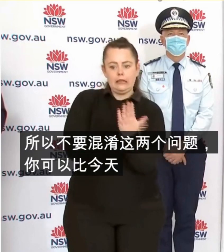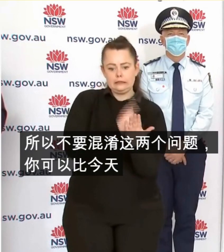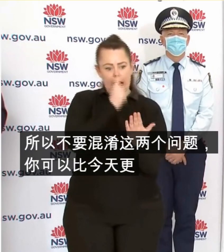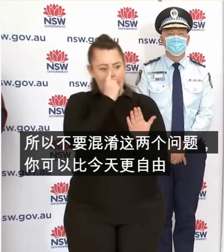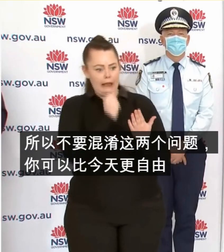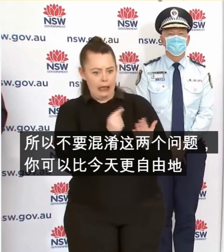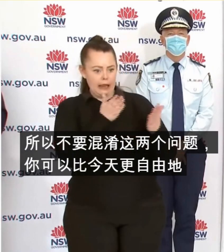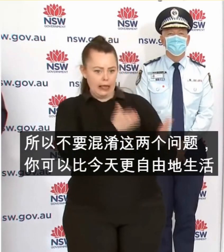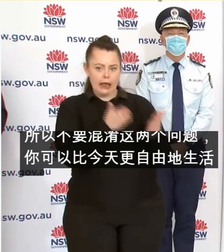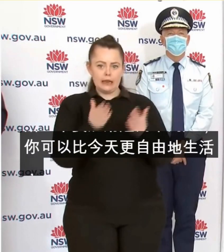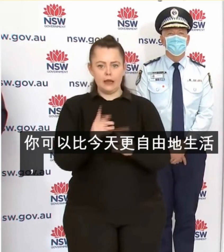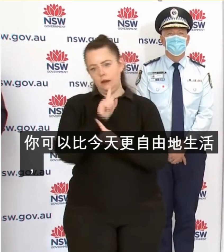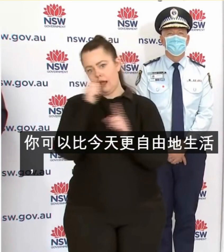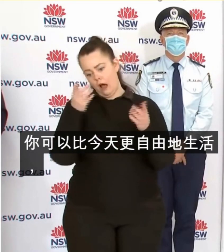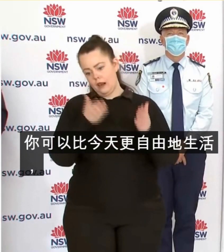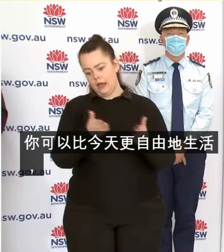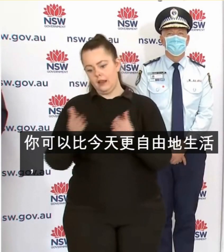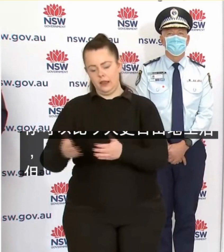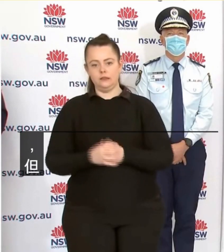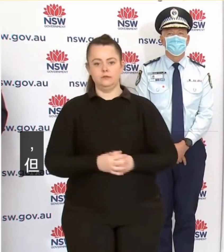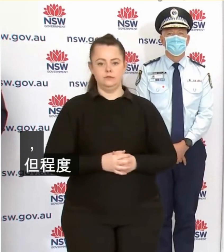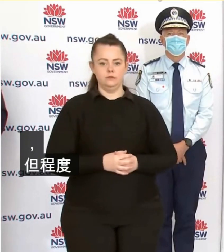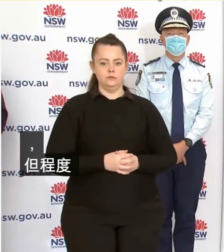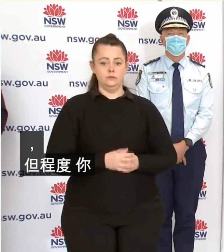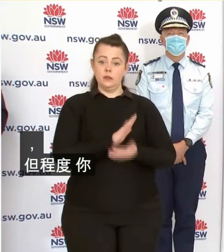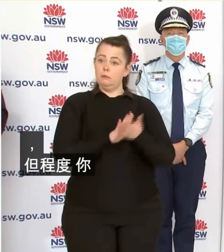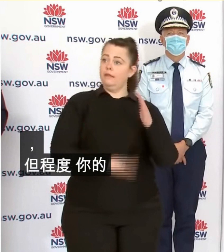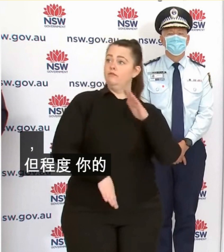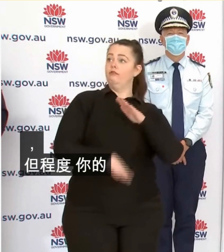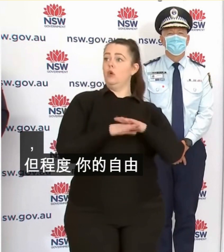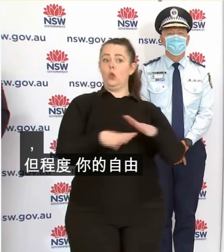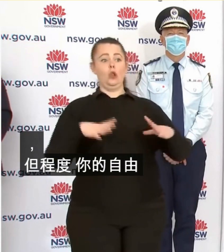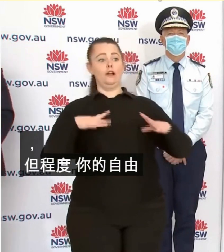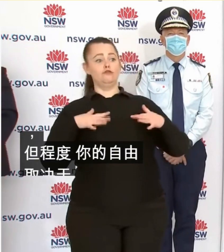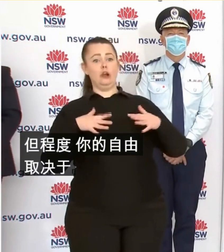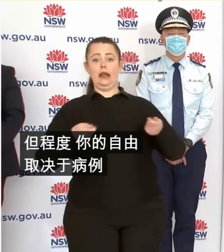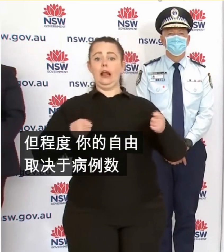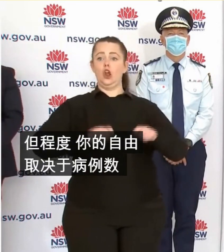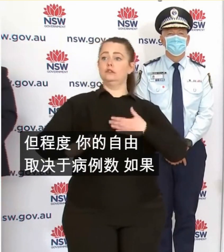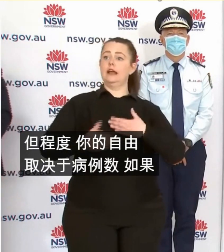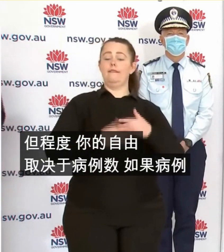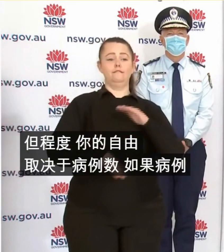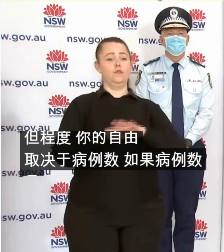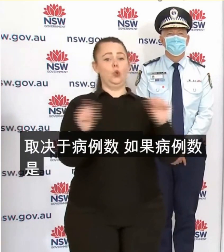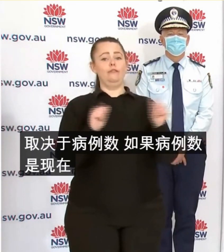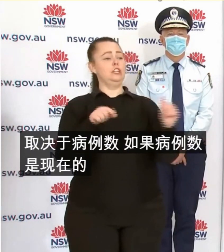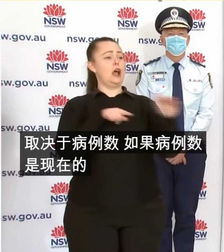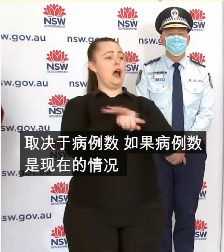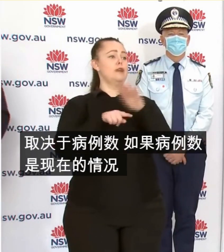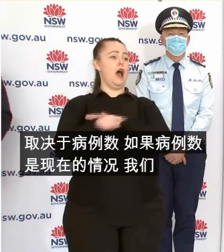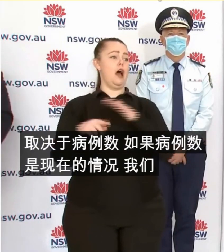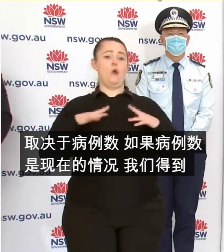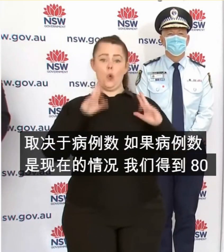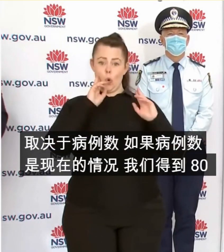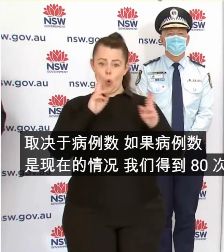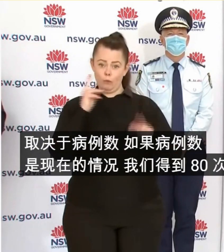You can live life more freely than what you are today, but the extent of your freedom depends on the case numbers. If case numbers are where they